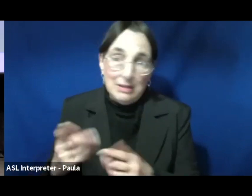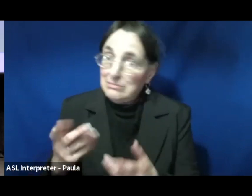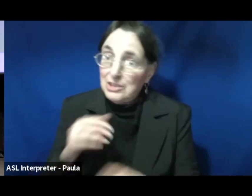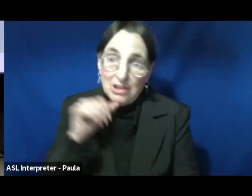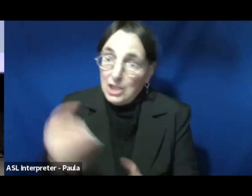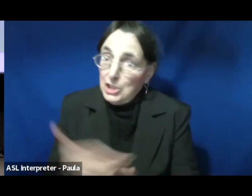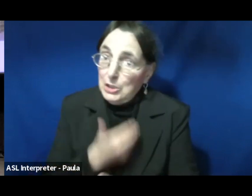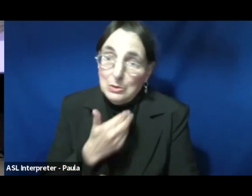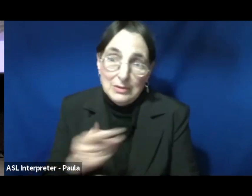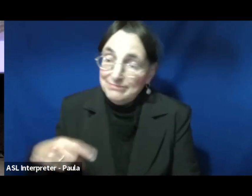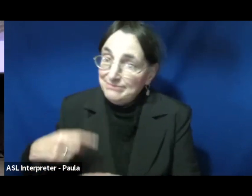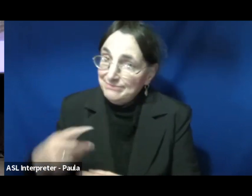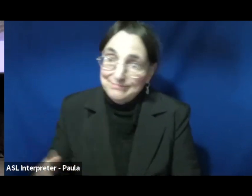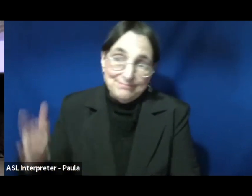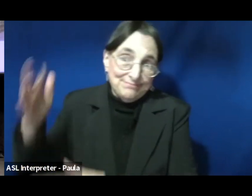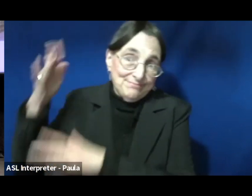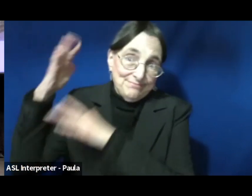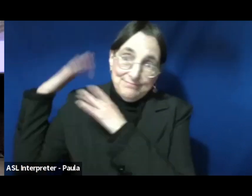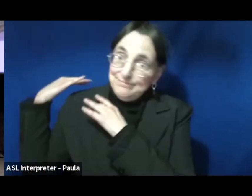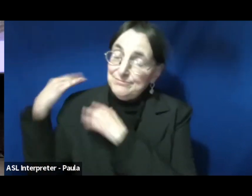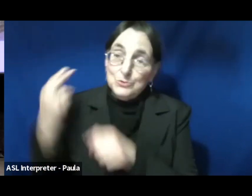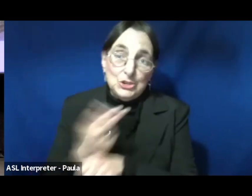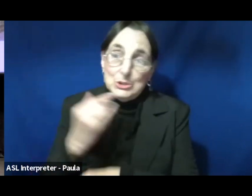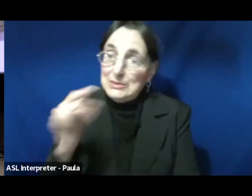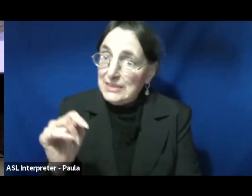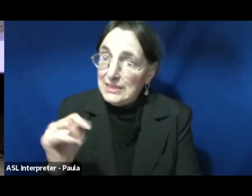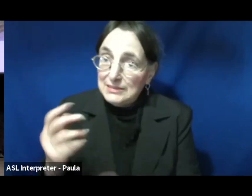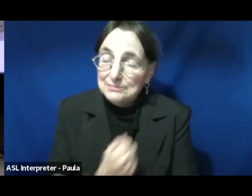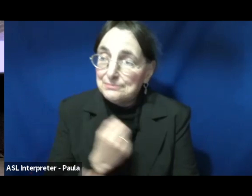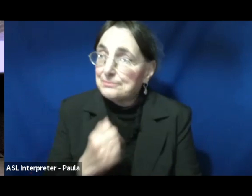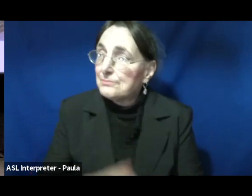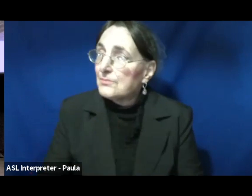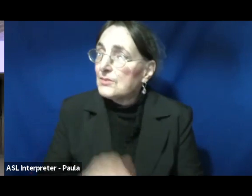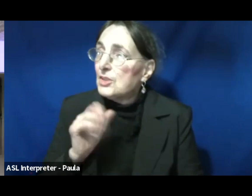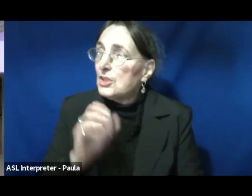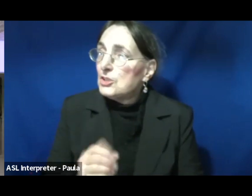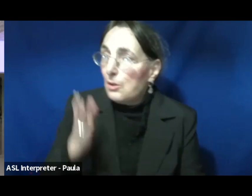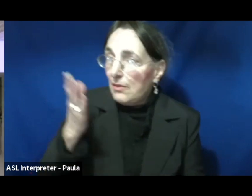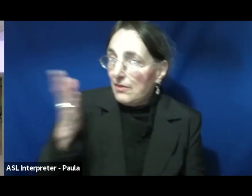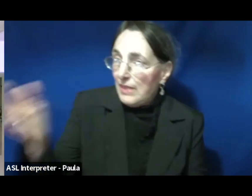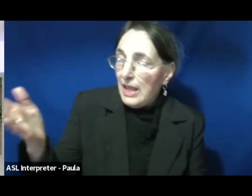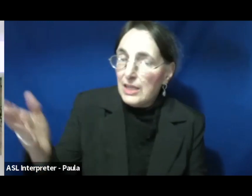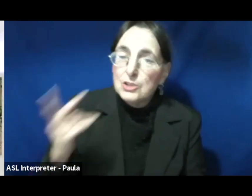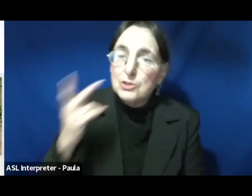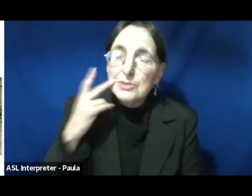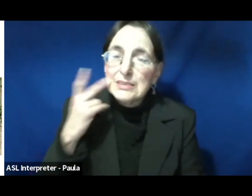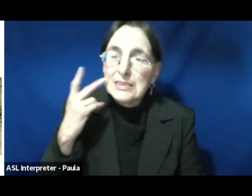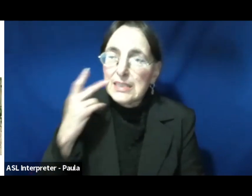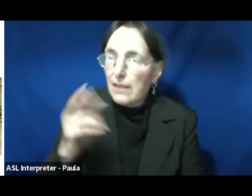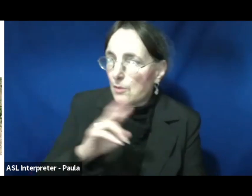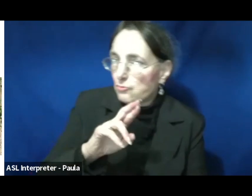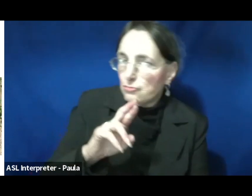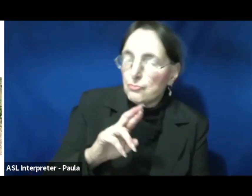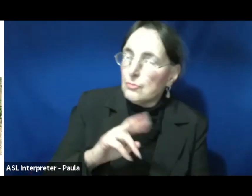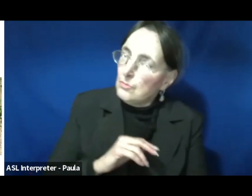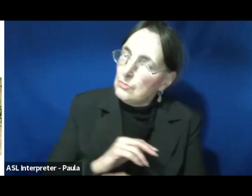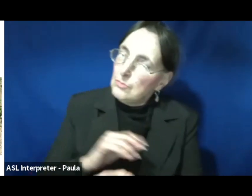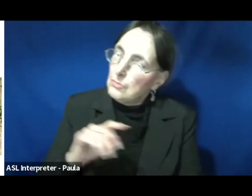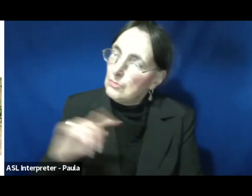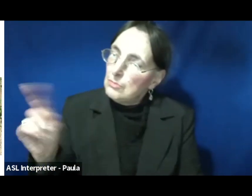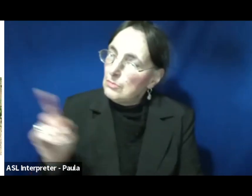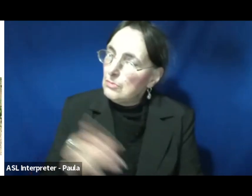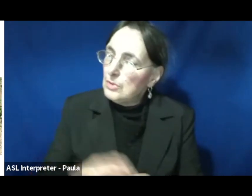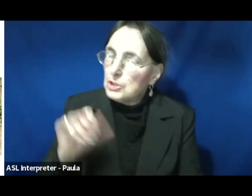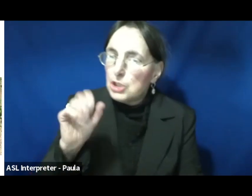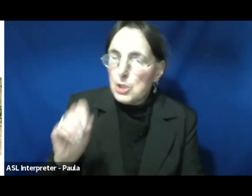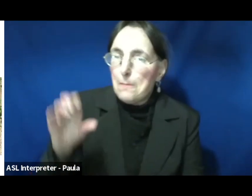Let's do it. Okay? So this stuff right here, you see on the very far left-hand side of my screen, now in Sonoma County, they say,